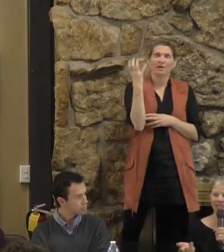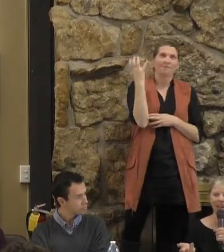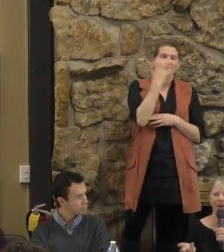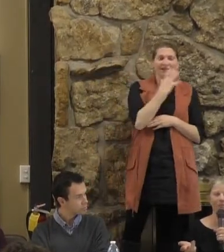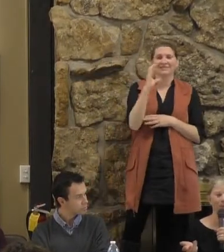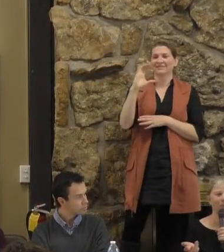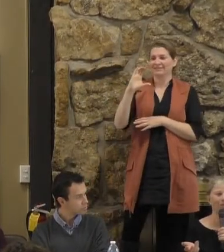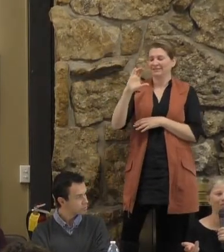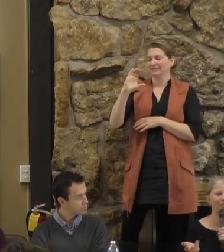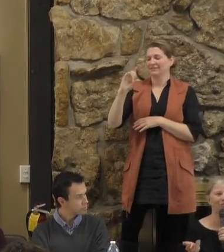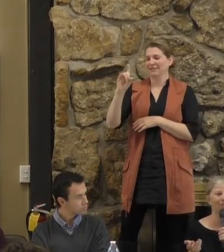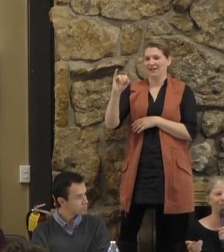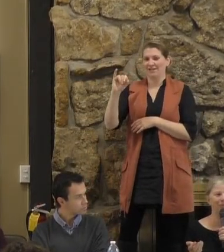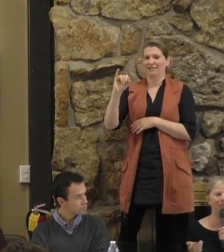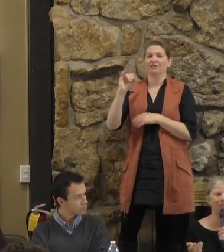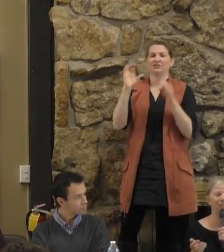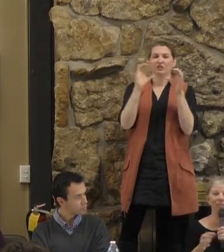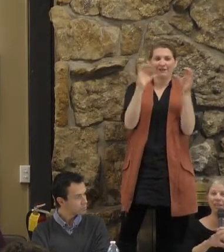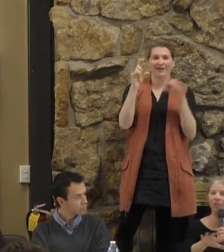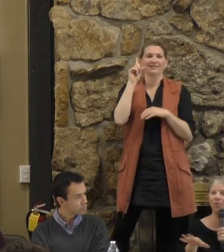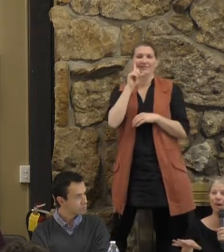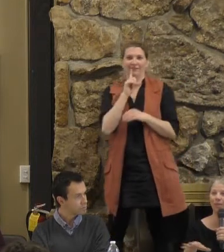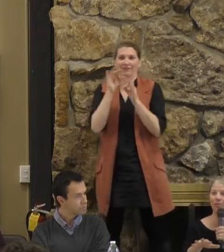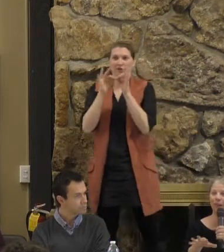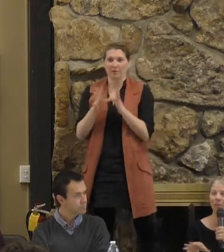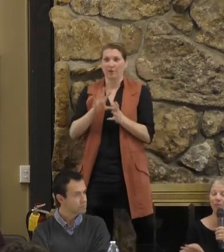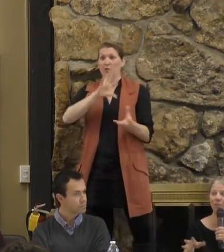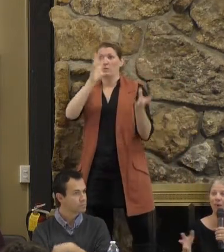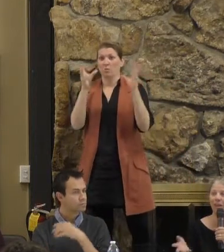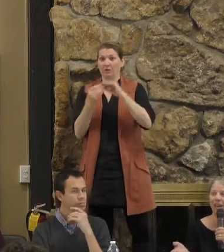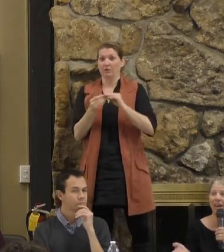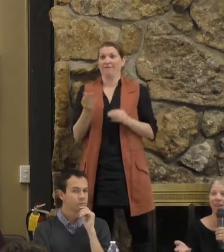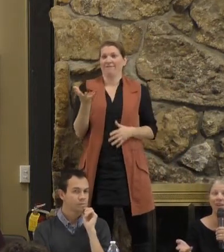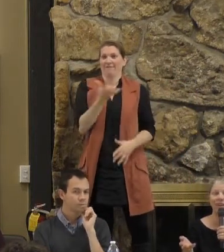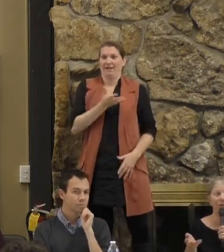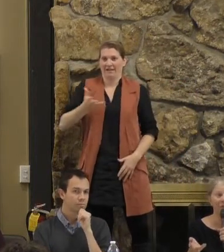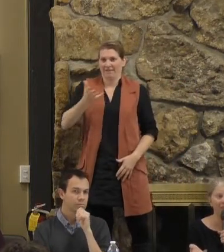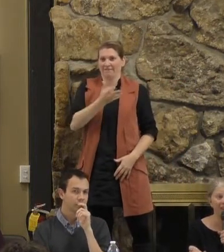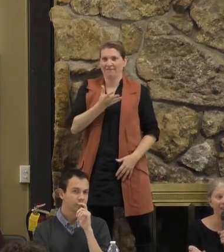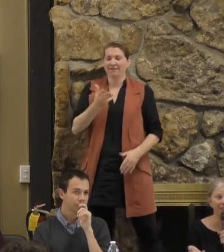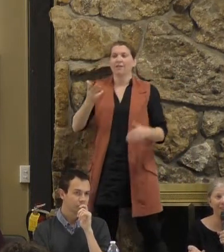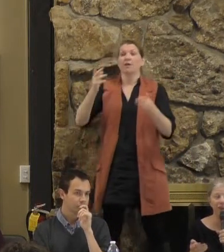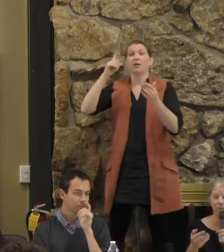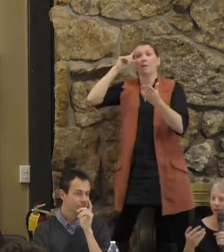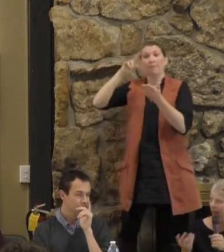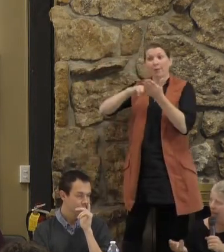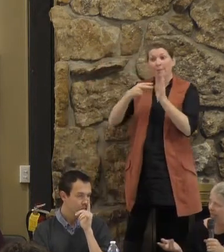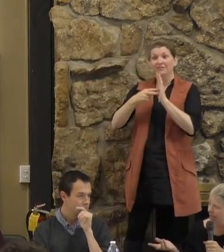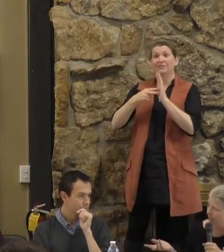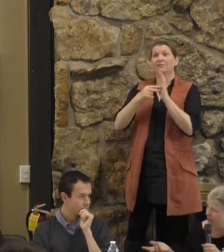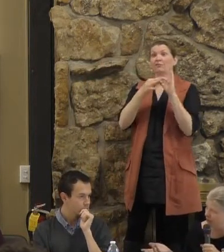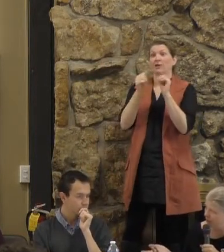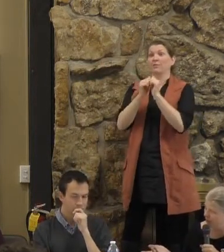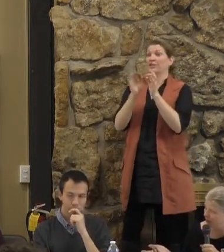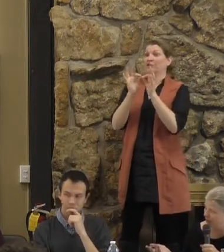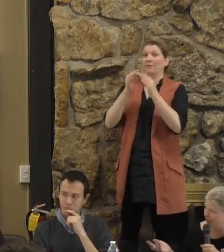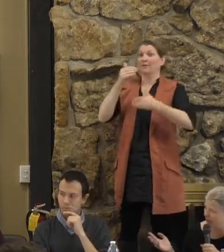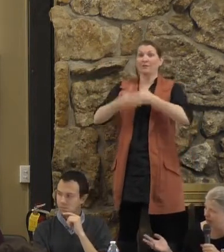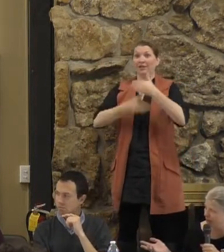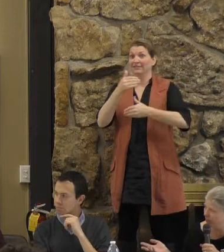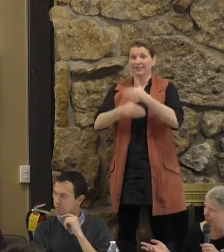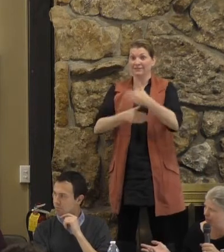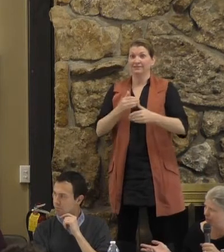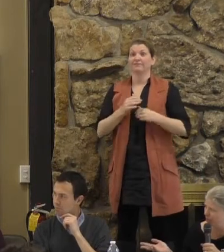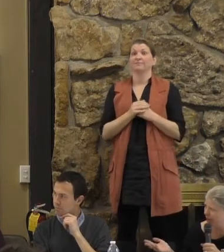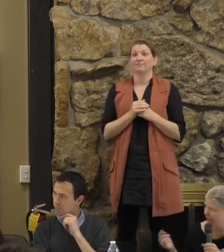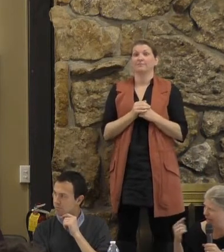we did that on purpose for this event, just to give you guys a flavor of what that looks like. But I didn't know,